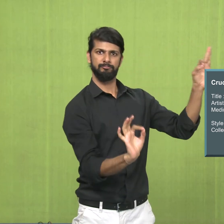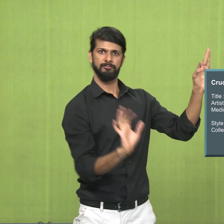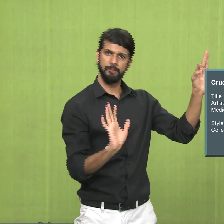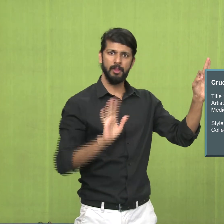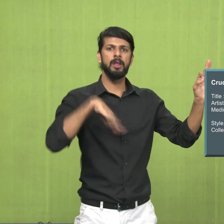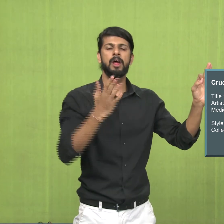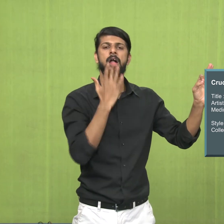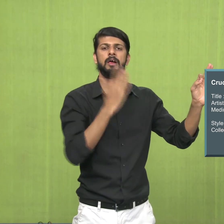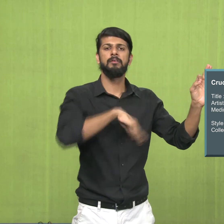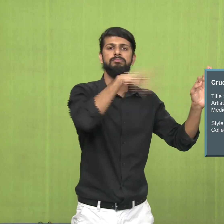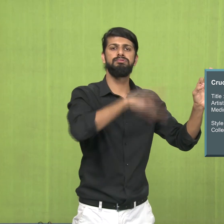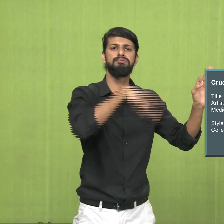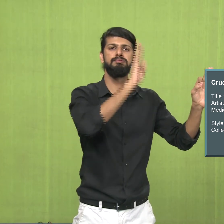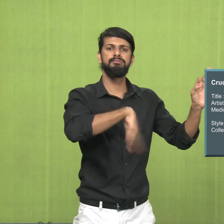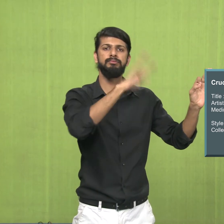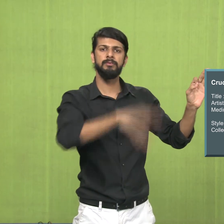on cardboard.